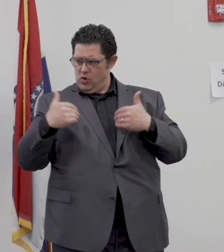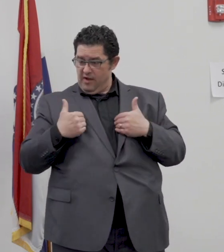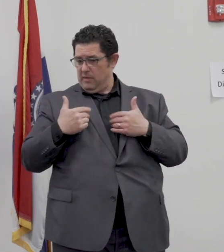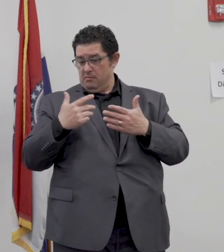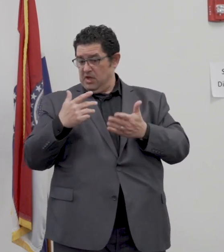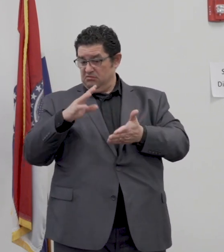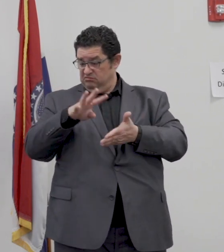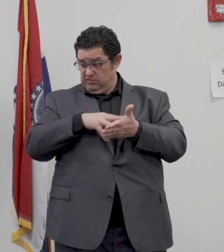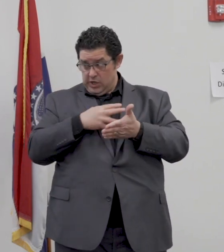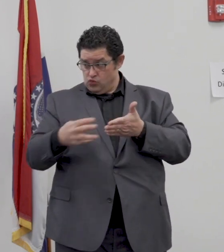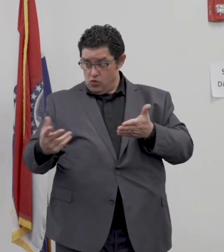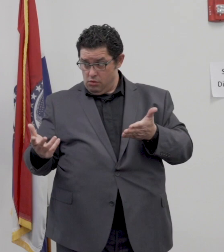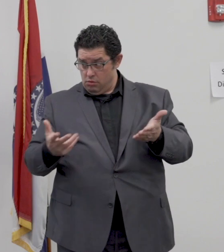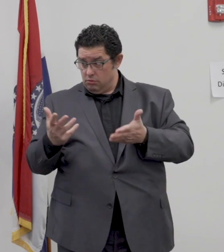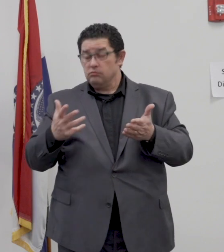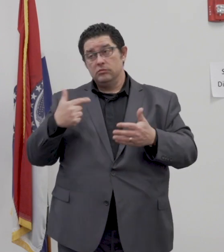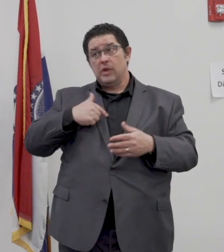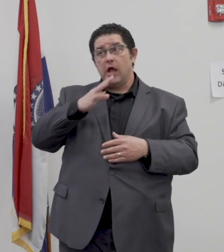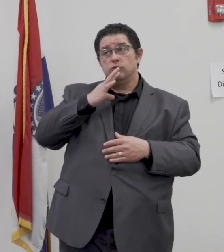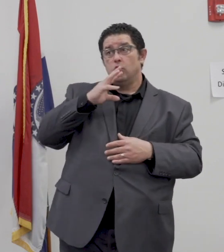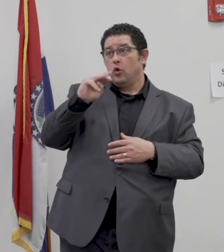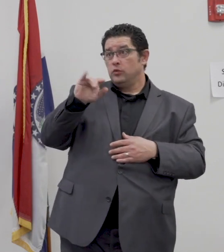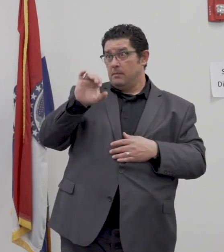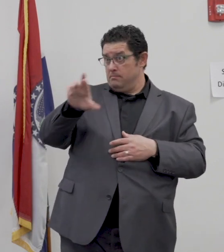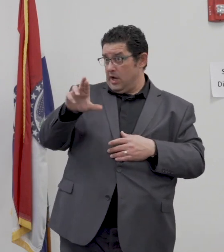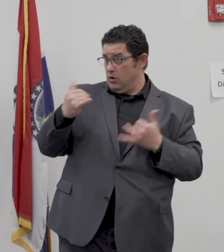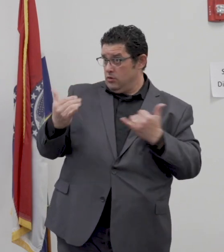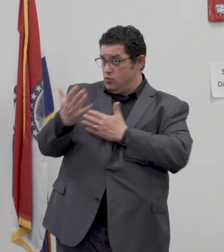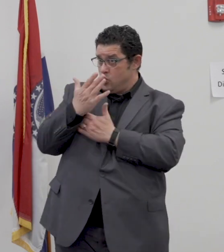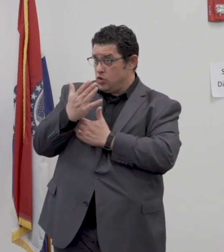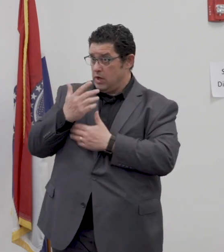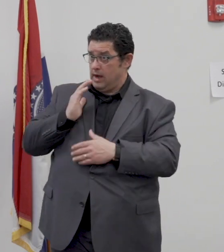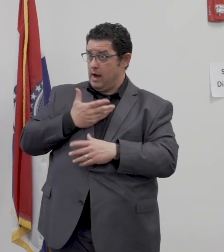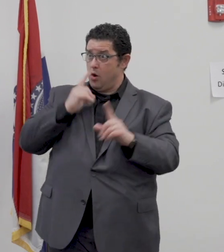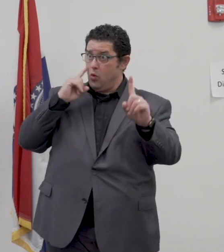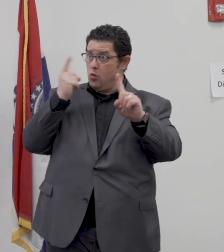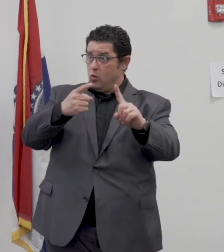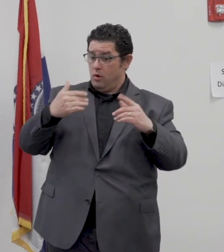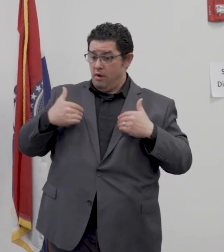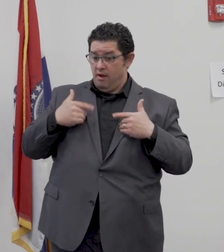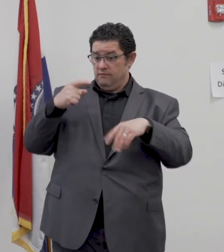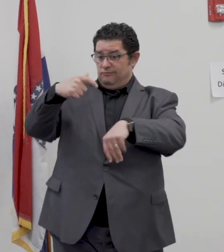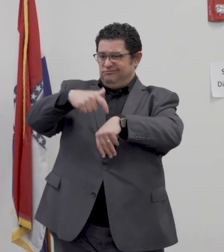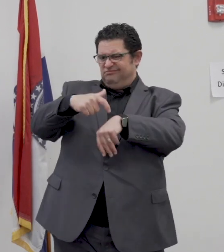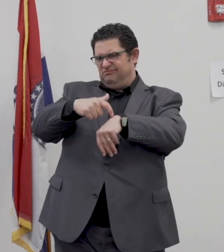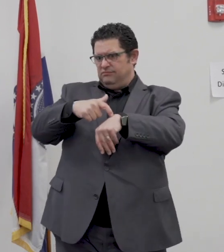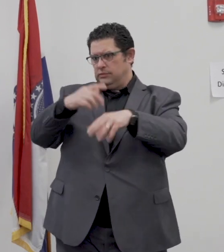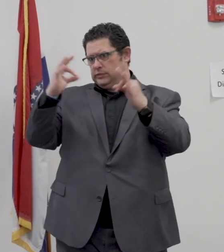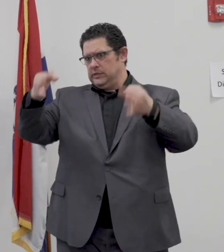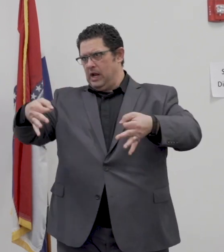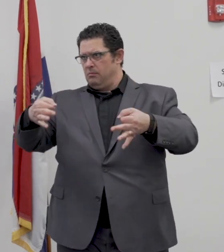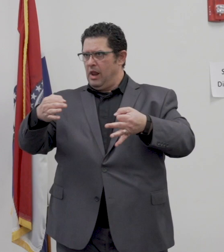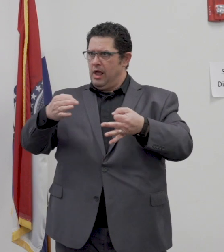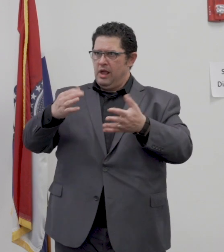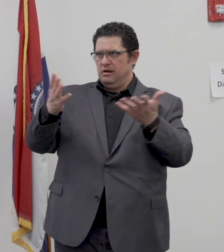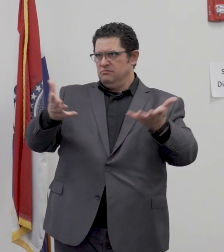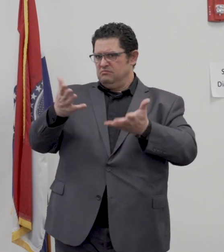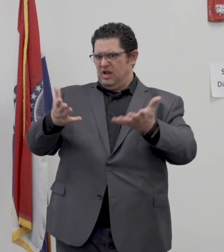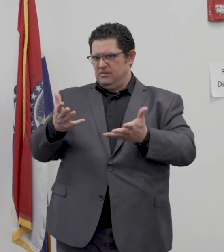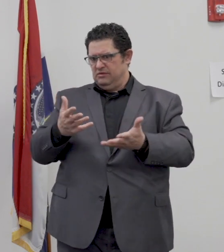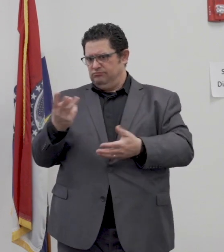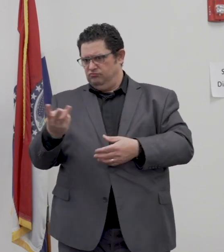Yes, I spoke to Mayor Cruzen this morning and last week, and our goal is to have a timeline by midweek with guidance